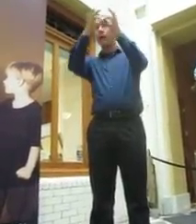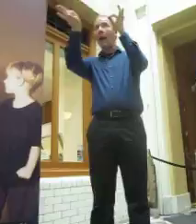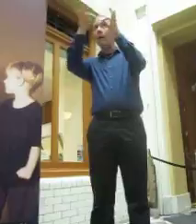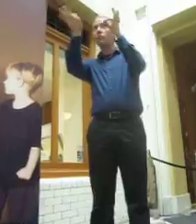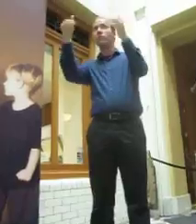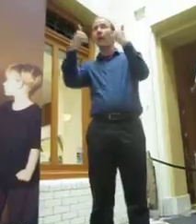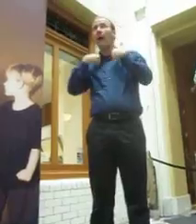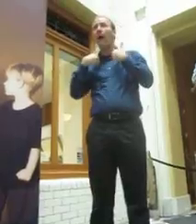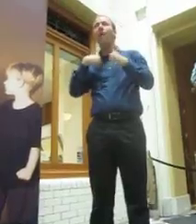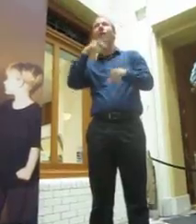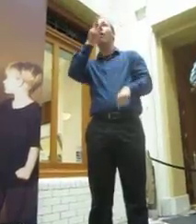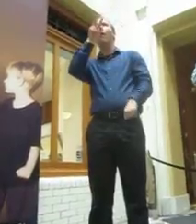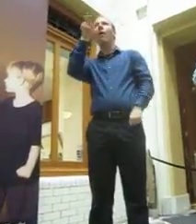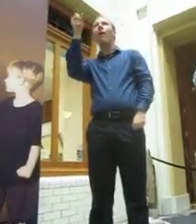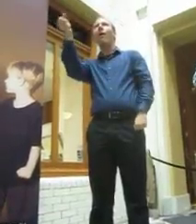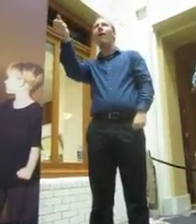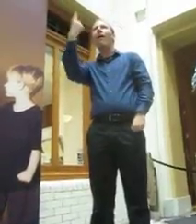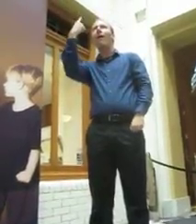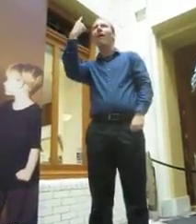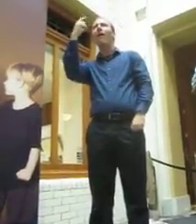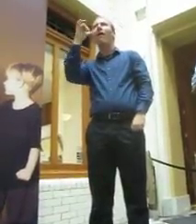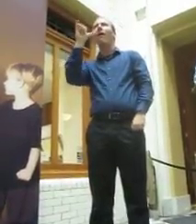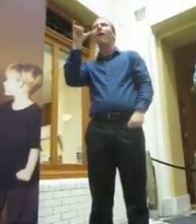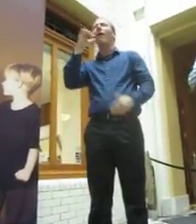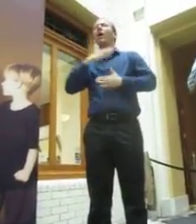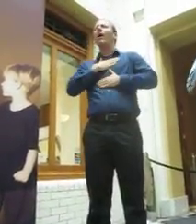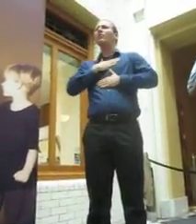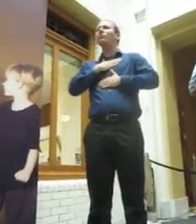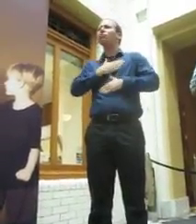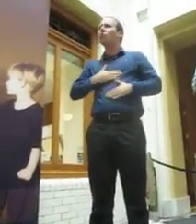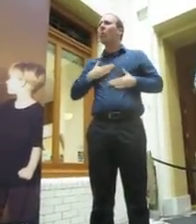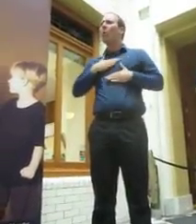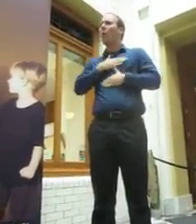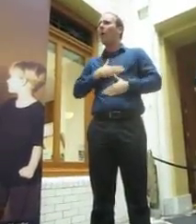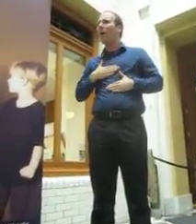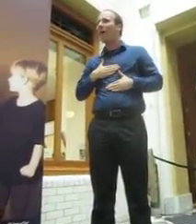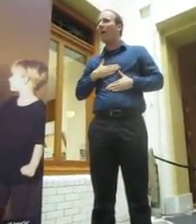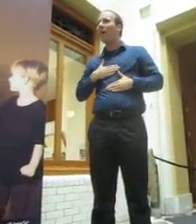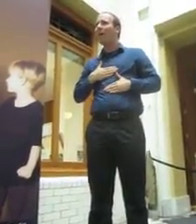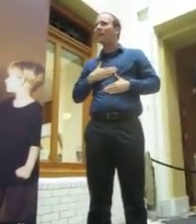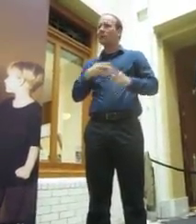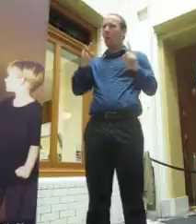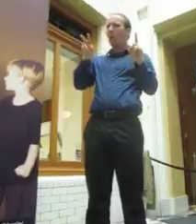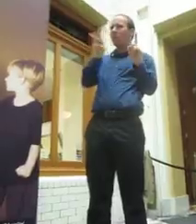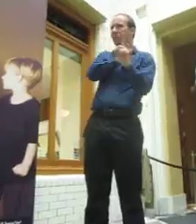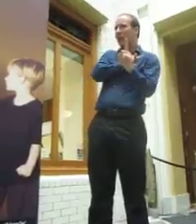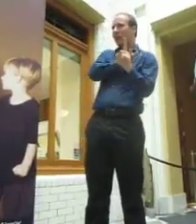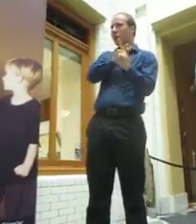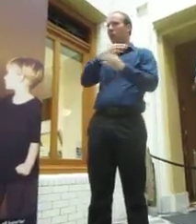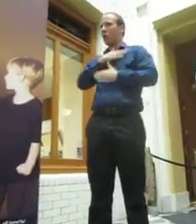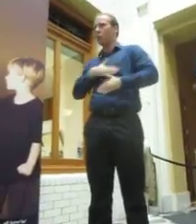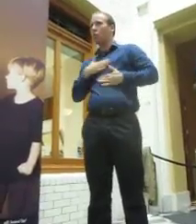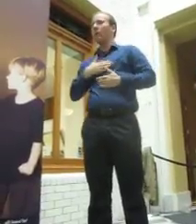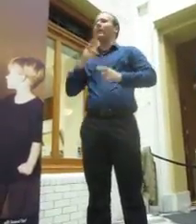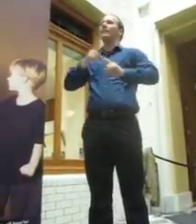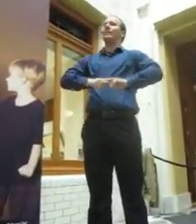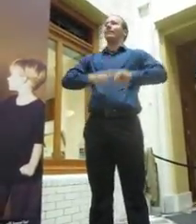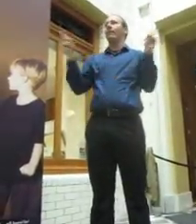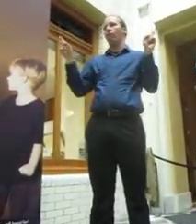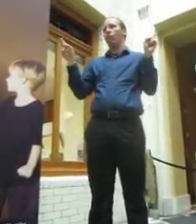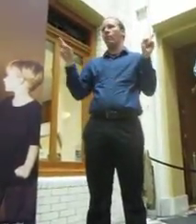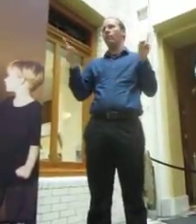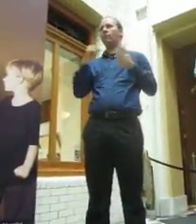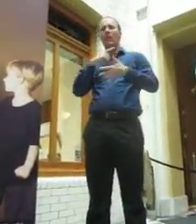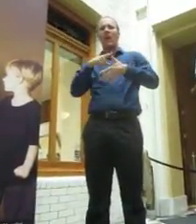put measure on how much I enjoy that. So let's not confuse perception and enjoyment, and let's not say it can't be